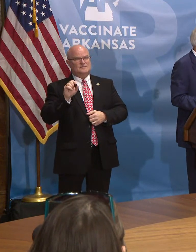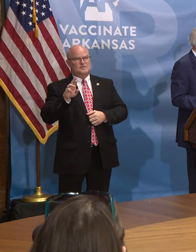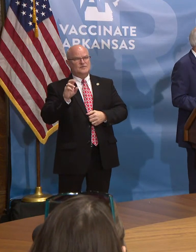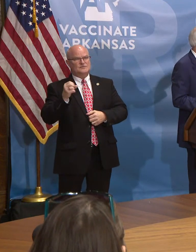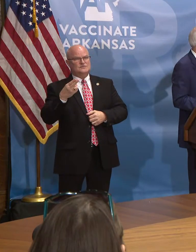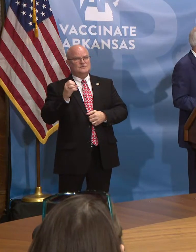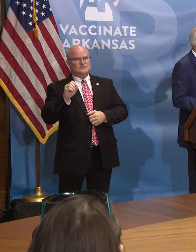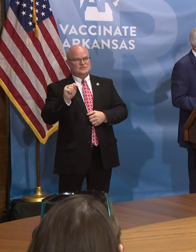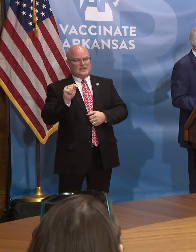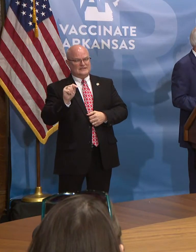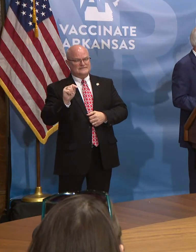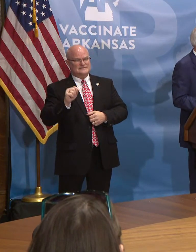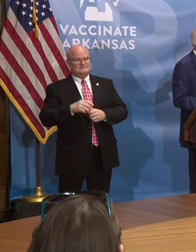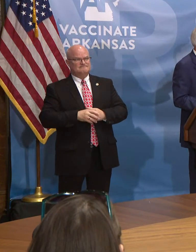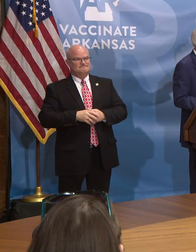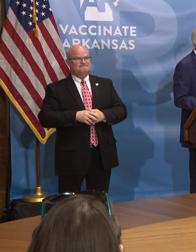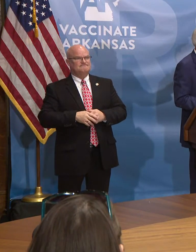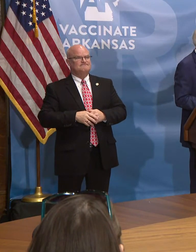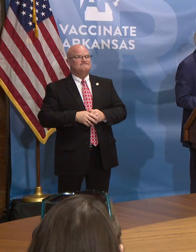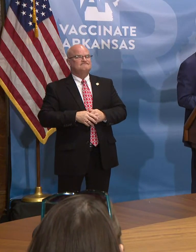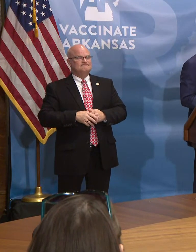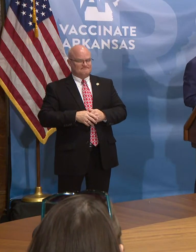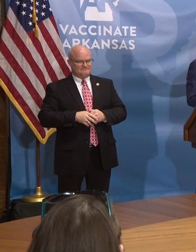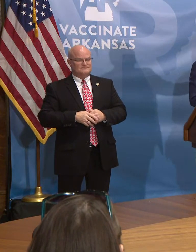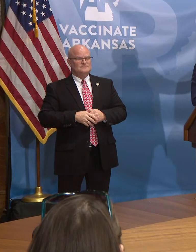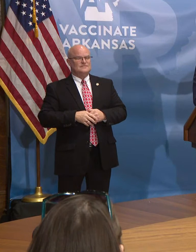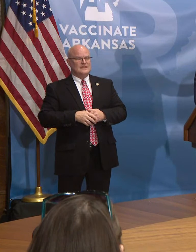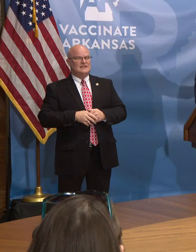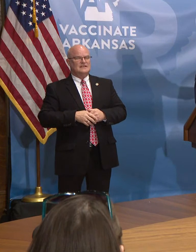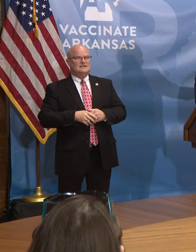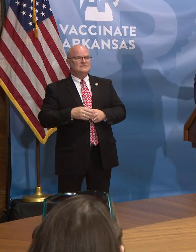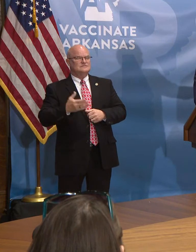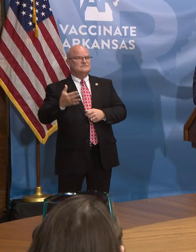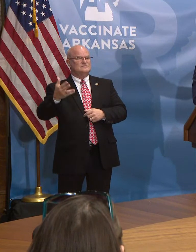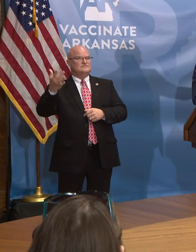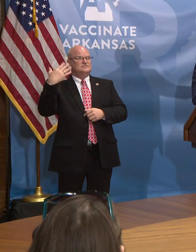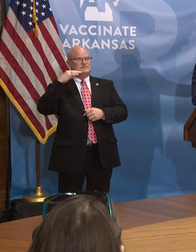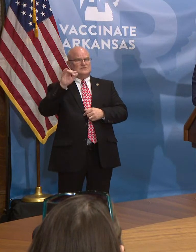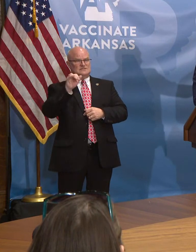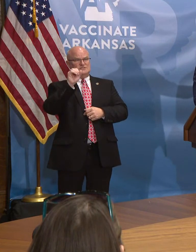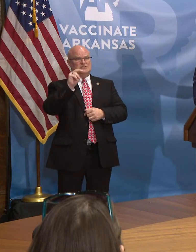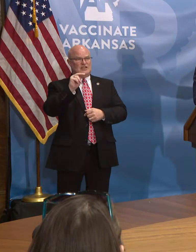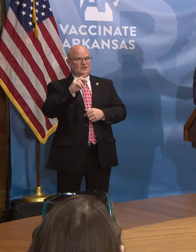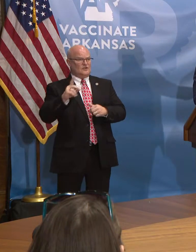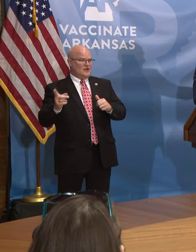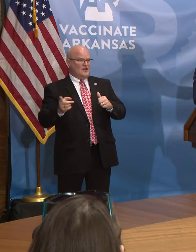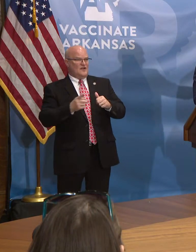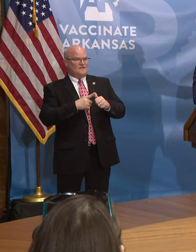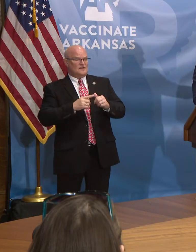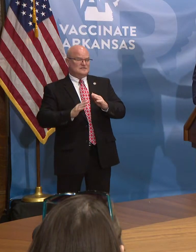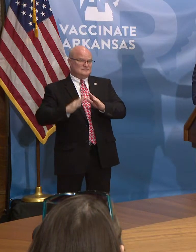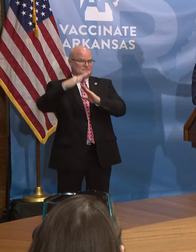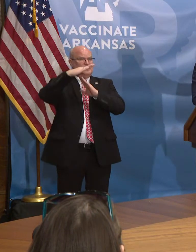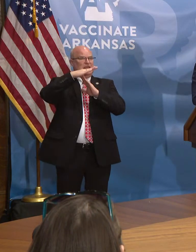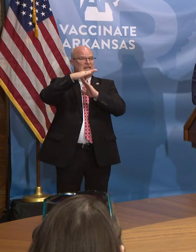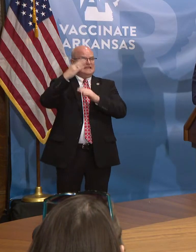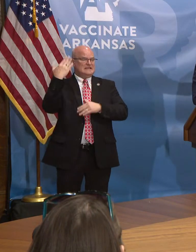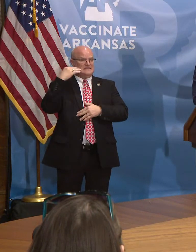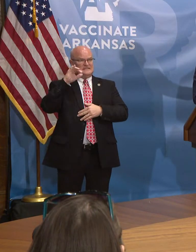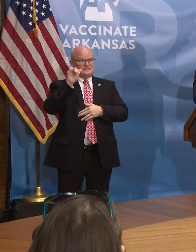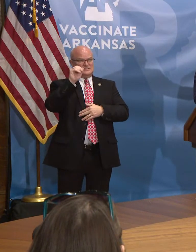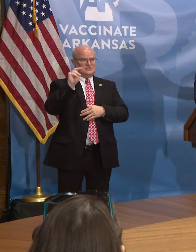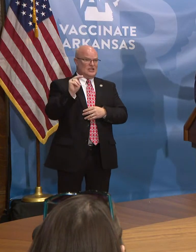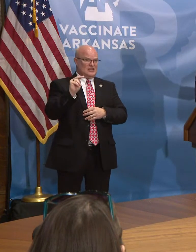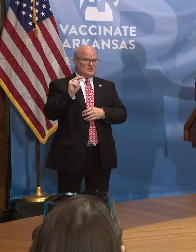And this I wanted to bring it back to even looking at January. We had our first peak,